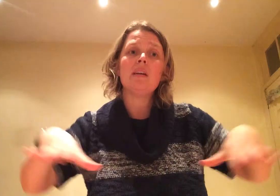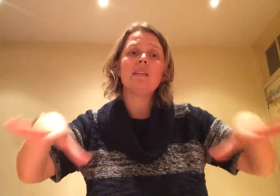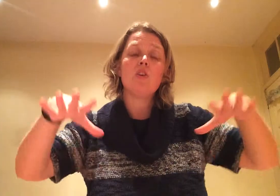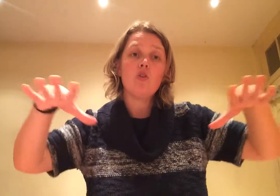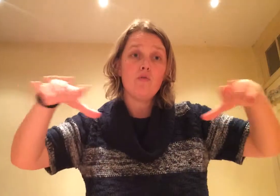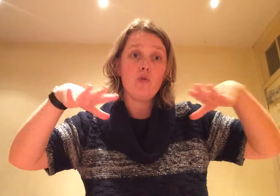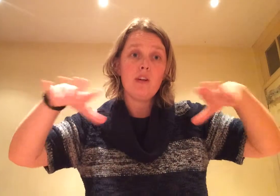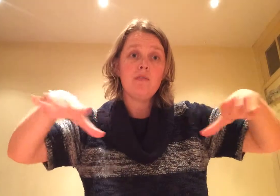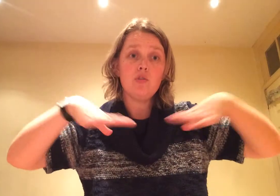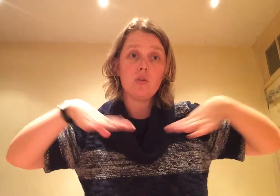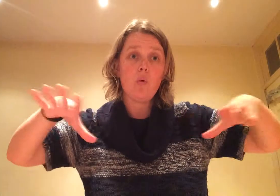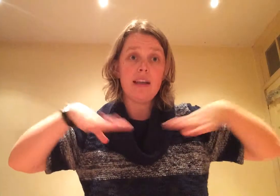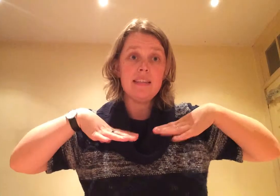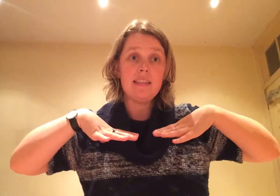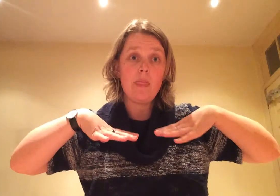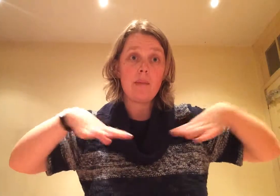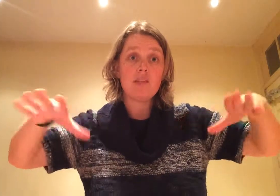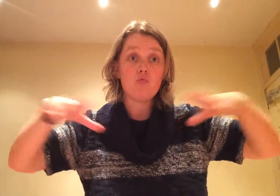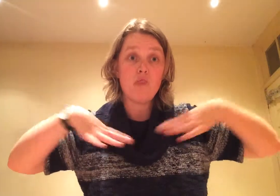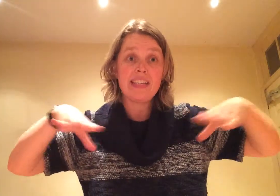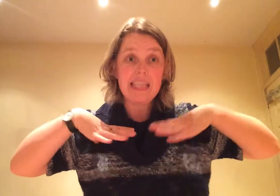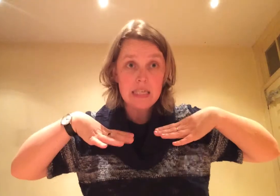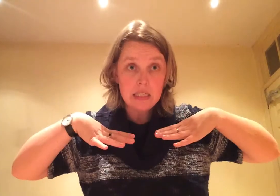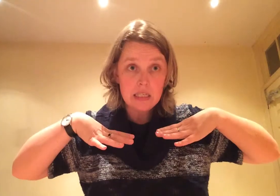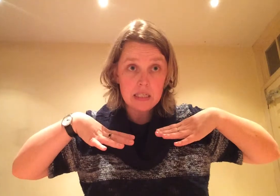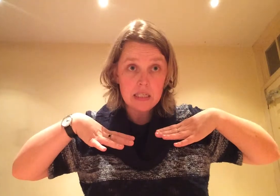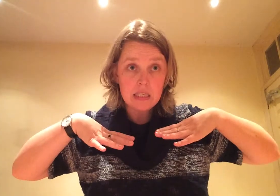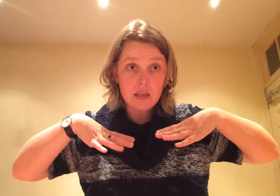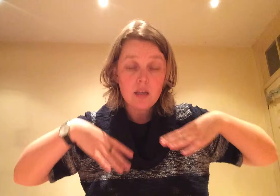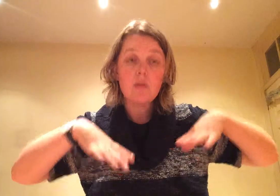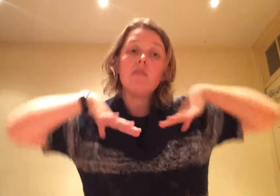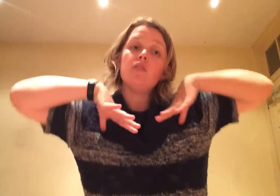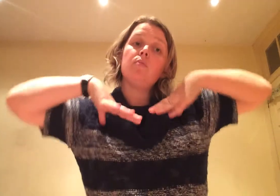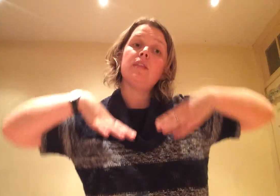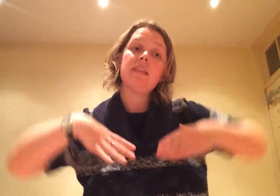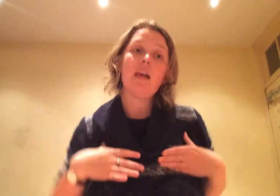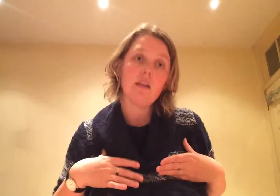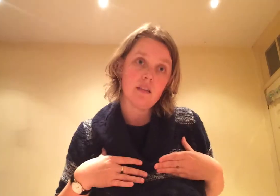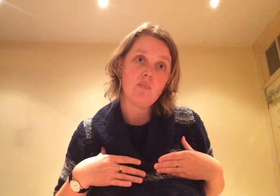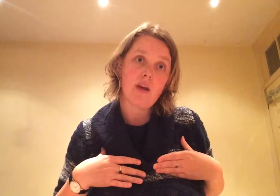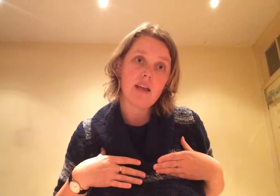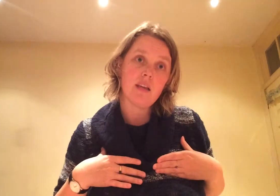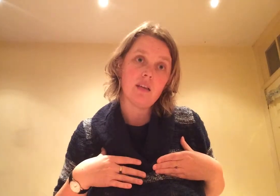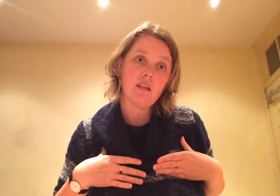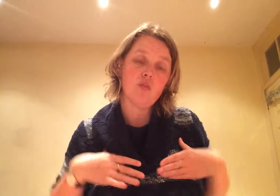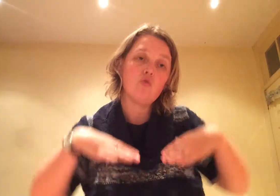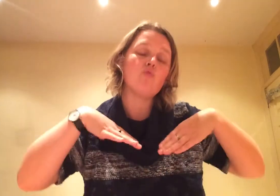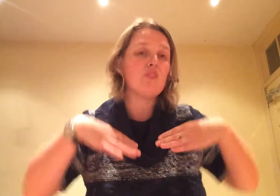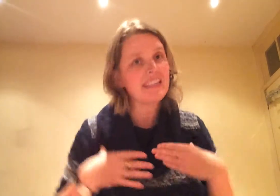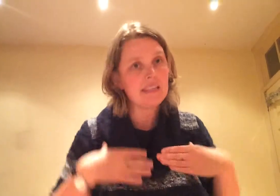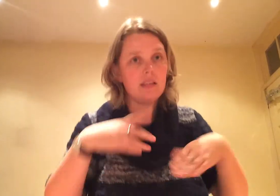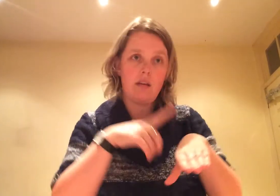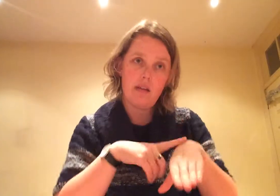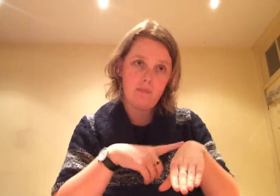means for, if you do it twice, that means ready. If you just put it down, it's break or rest time.